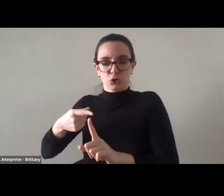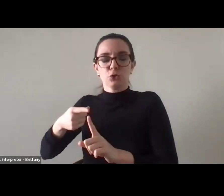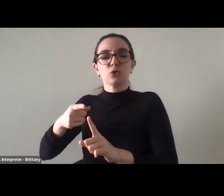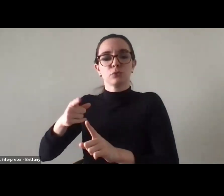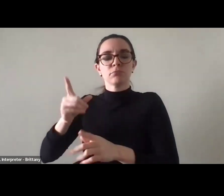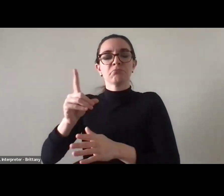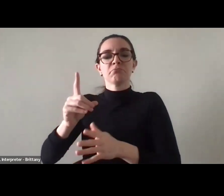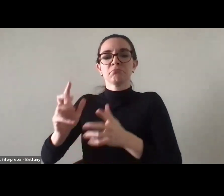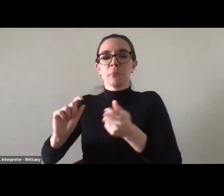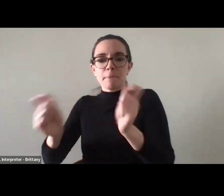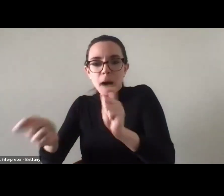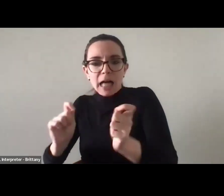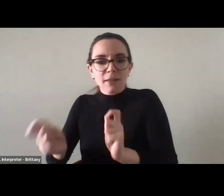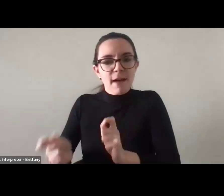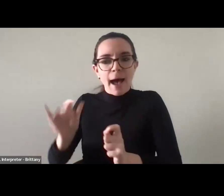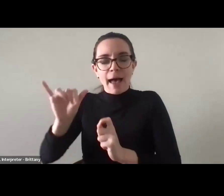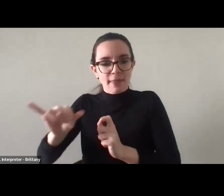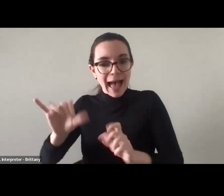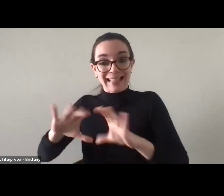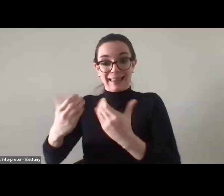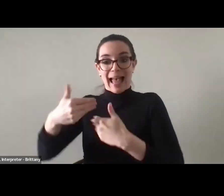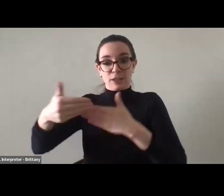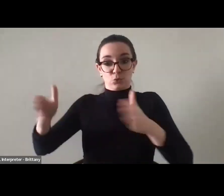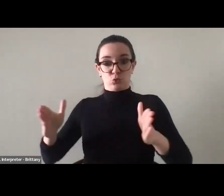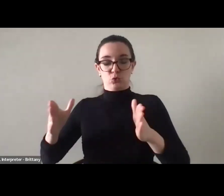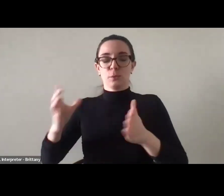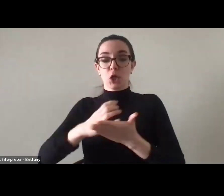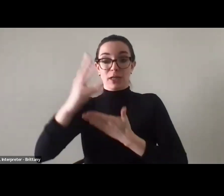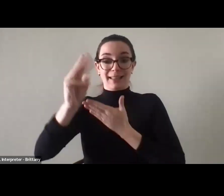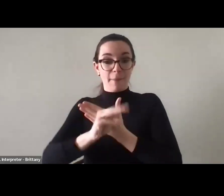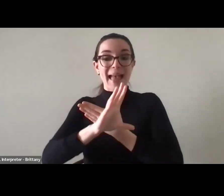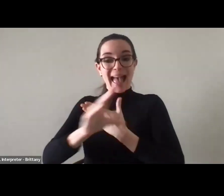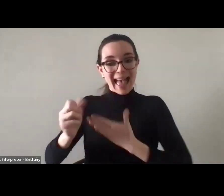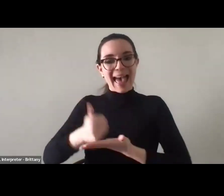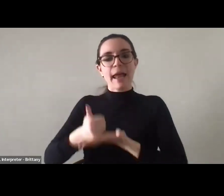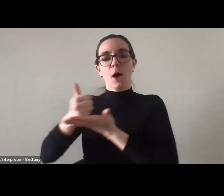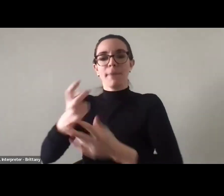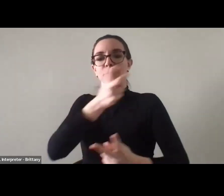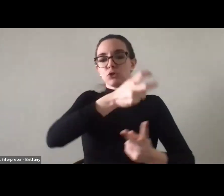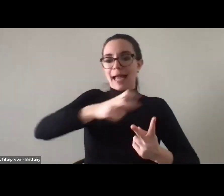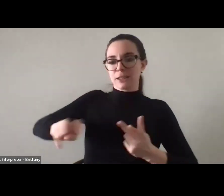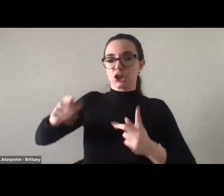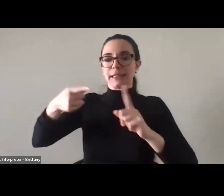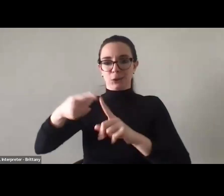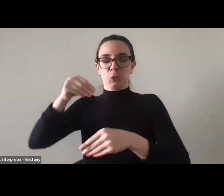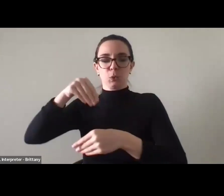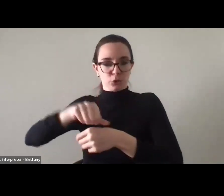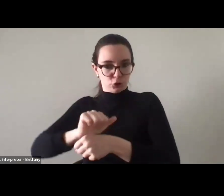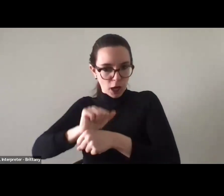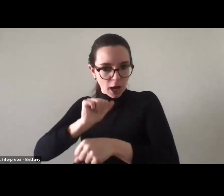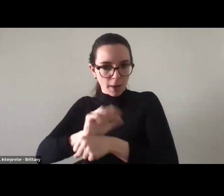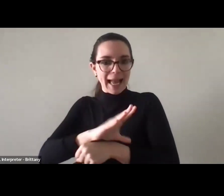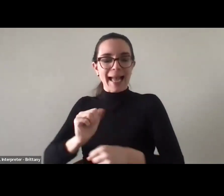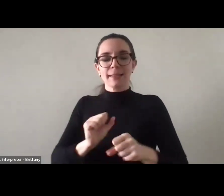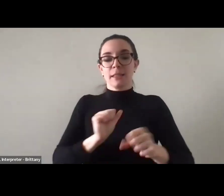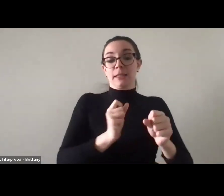when necessary the classroom curriculum, and help transition them into job and support the mentor that they work with in